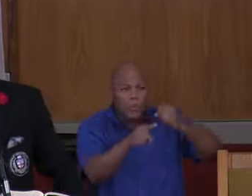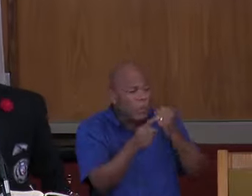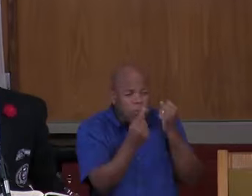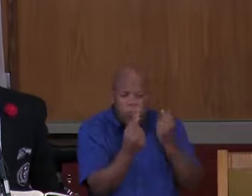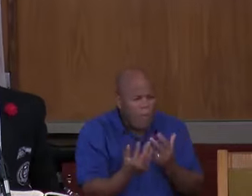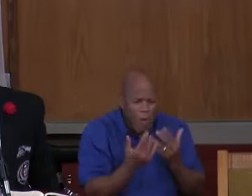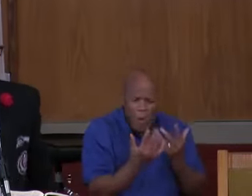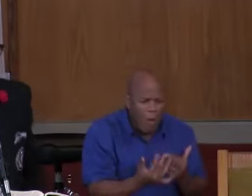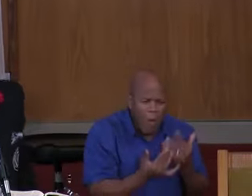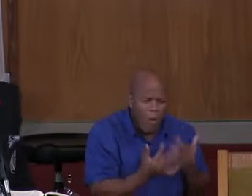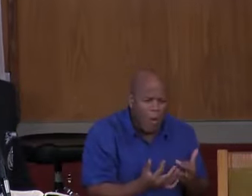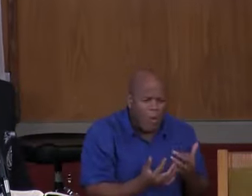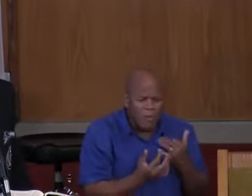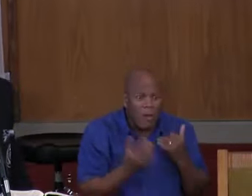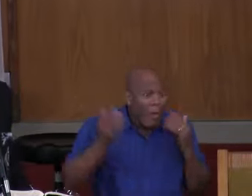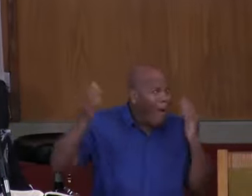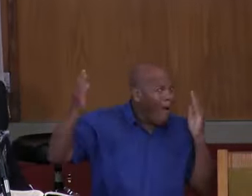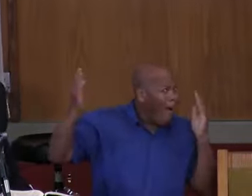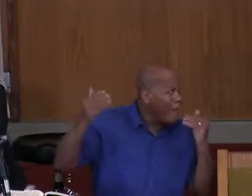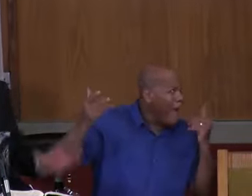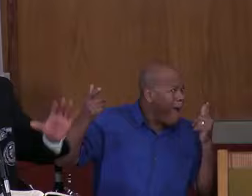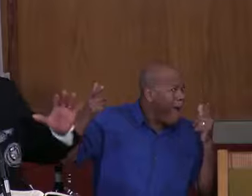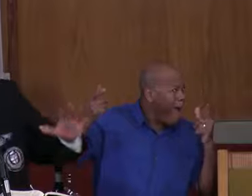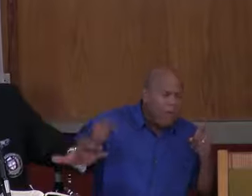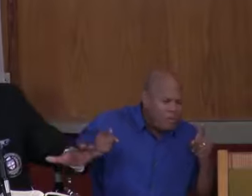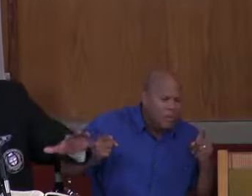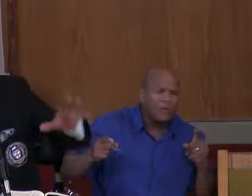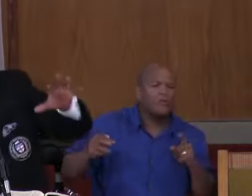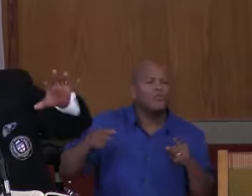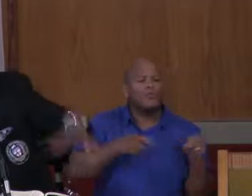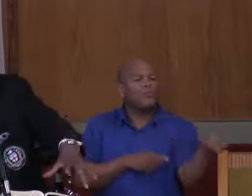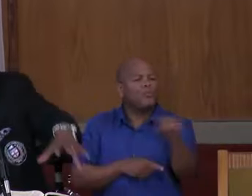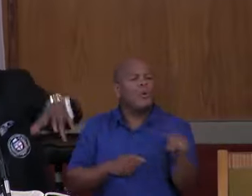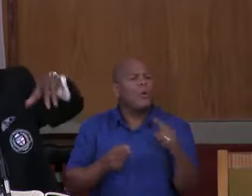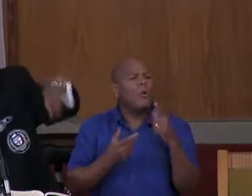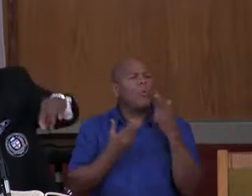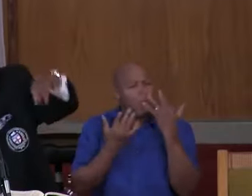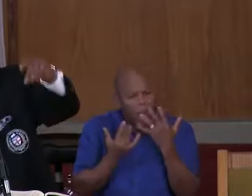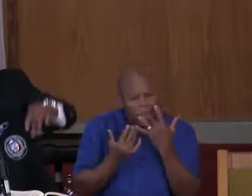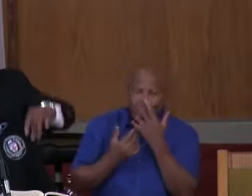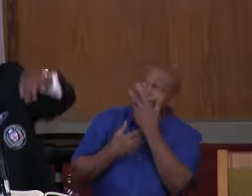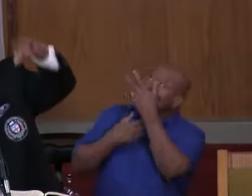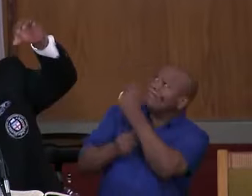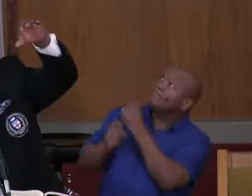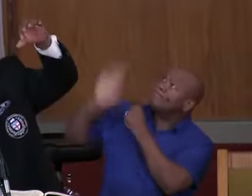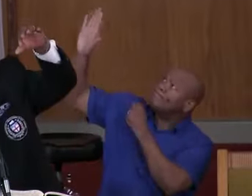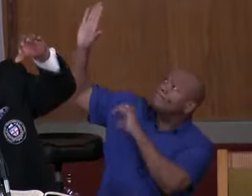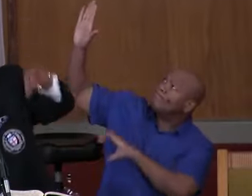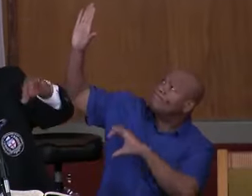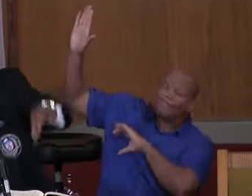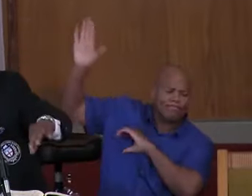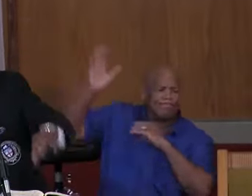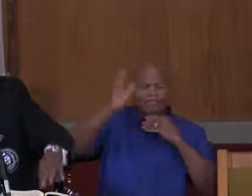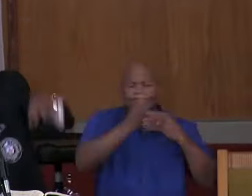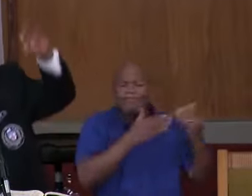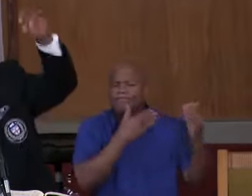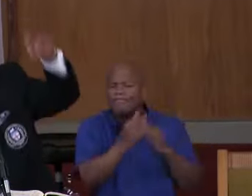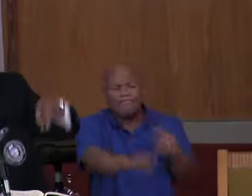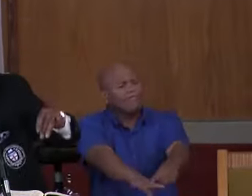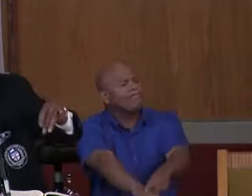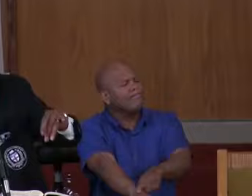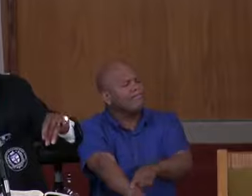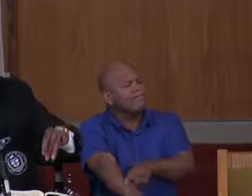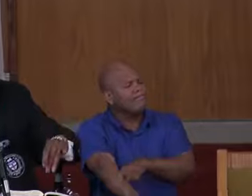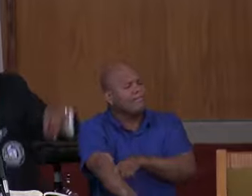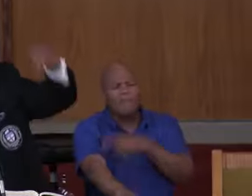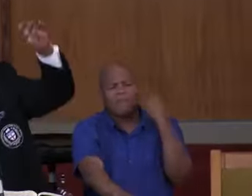not waiting hoping it turns out. You're waiting trusting the character of God that no matter how long you wait, no matter what